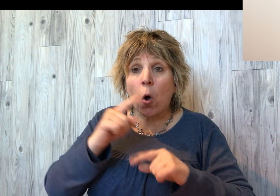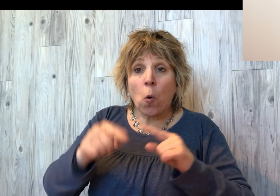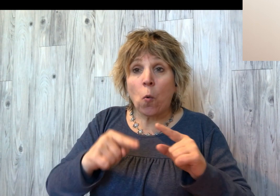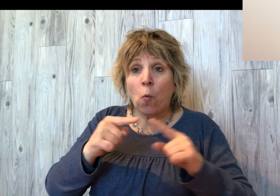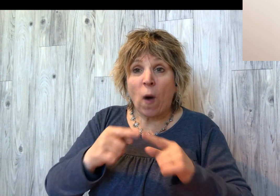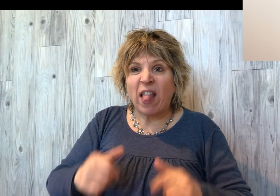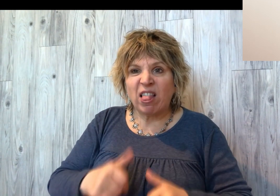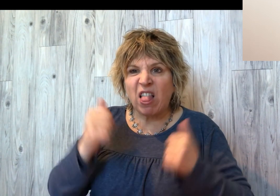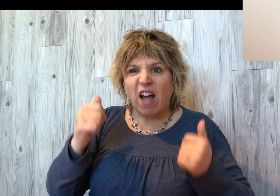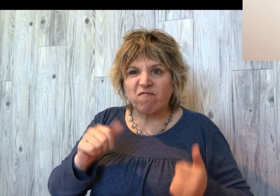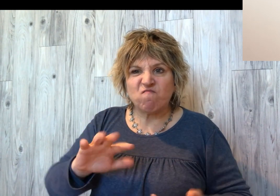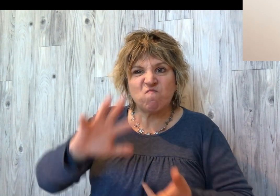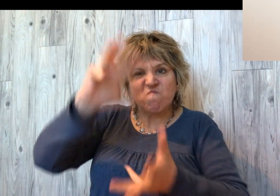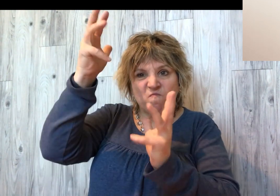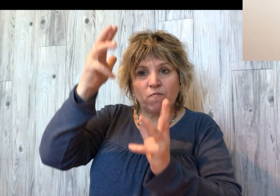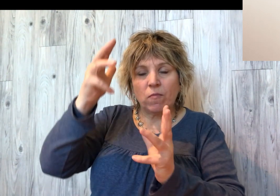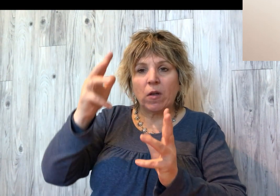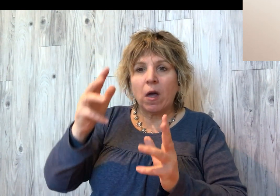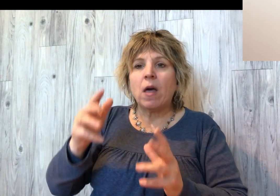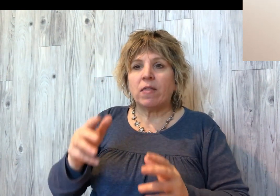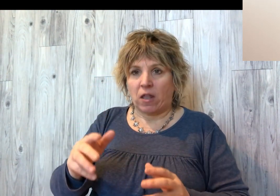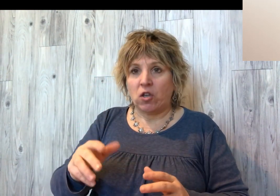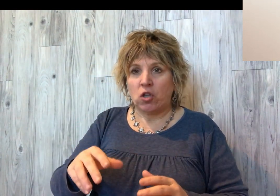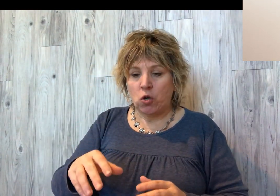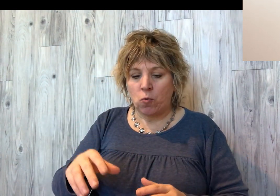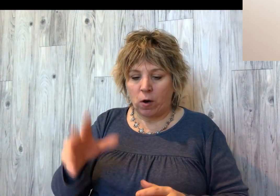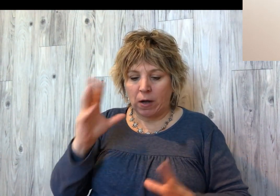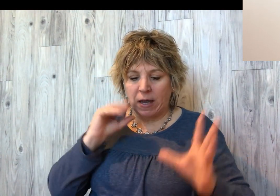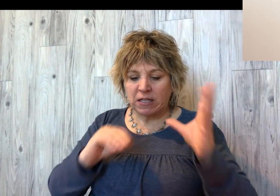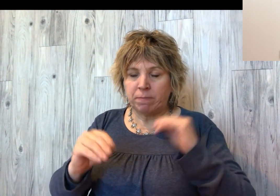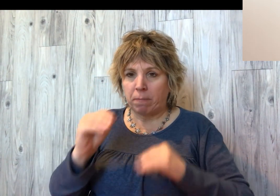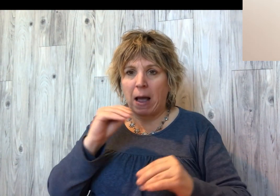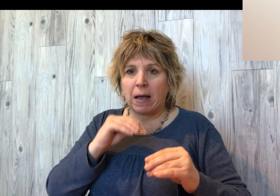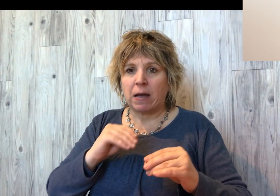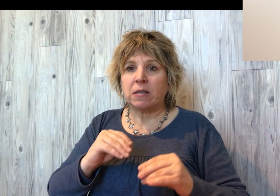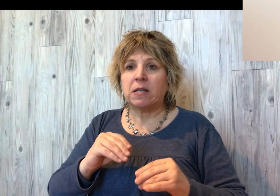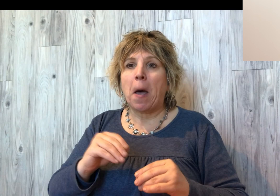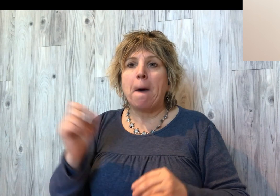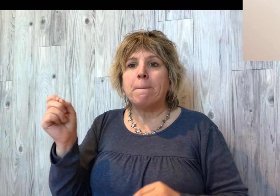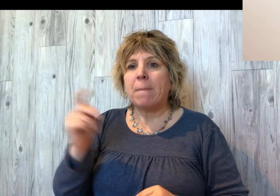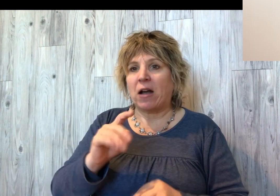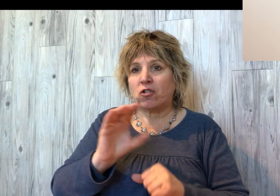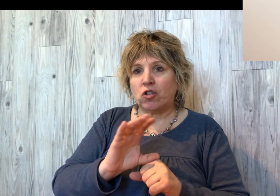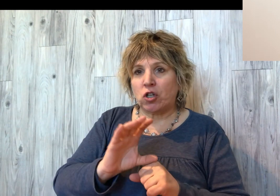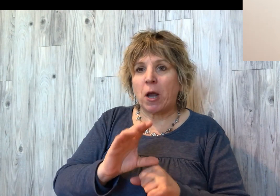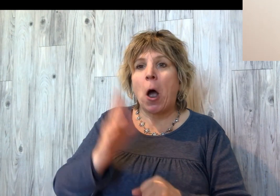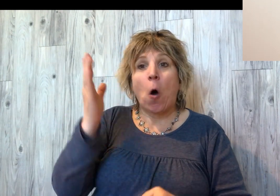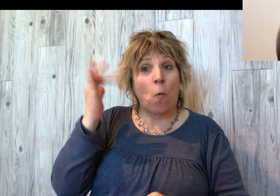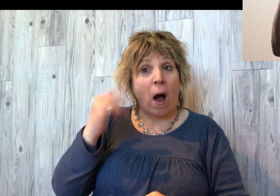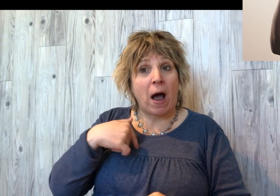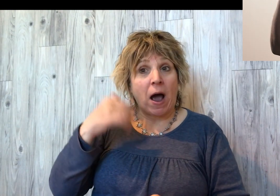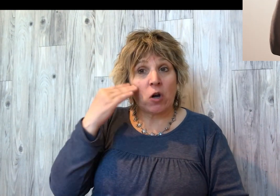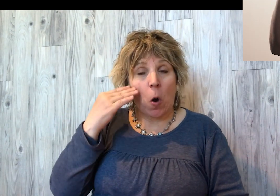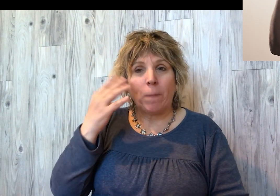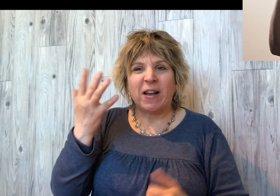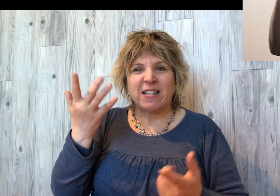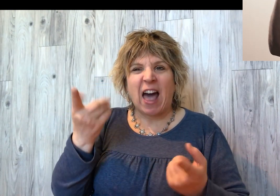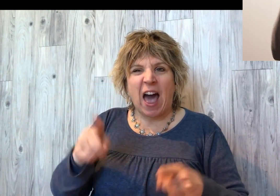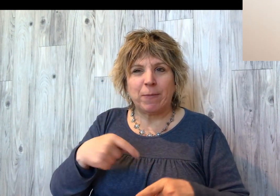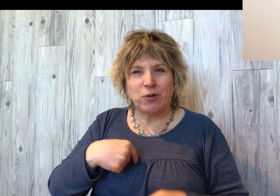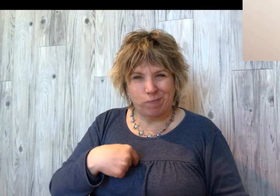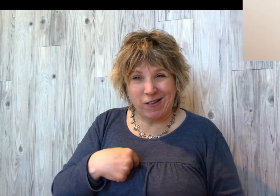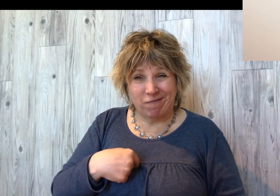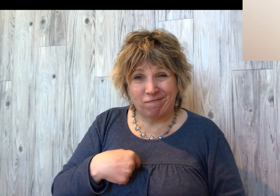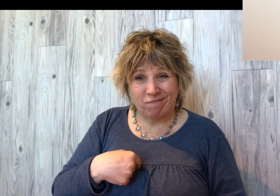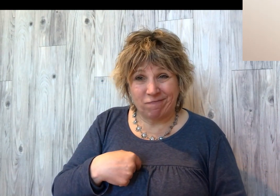kicks your butt, you're going to find your butt right back in church. You know how I know that? Because that's what happened to